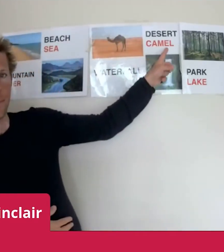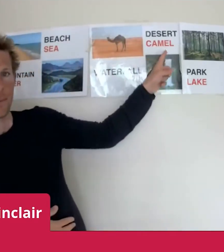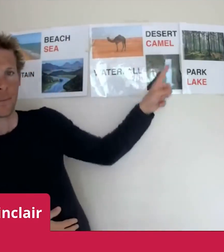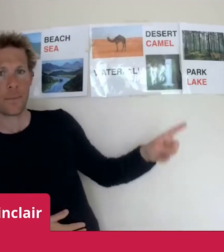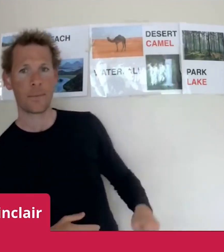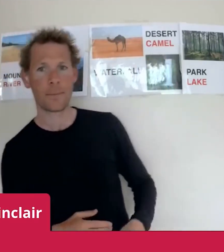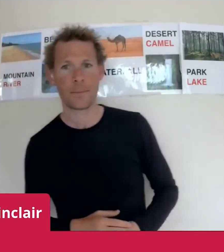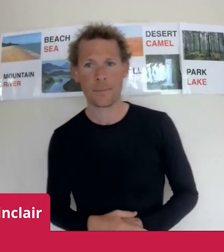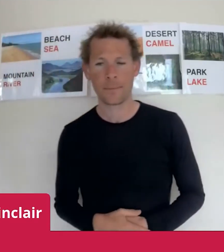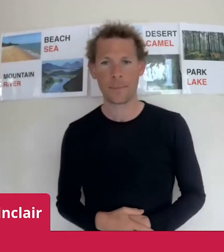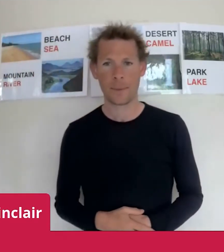Now, camel.